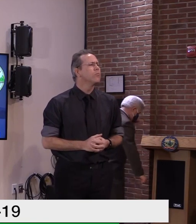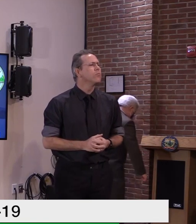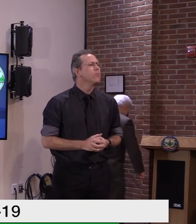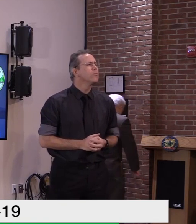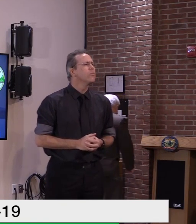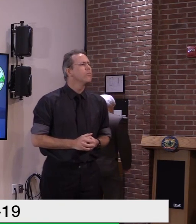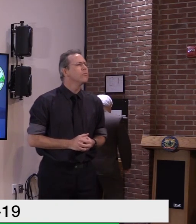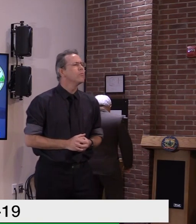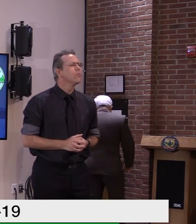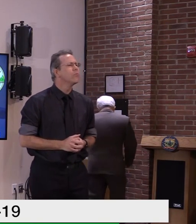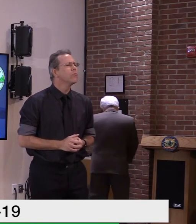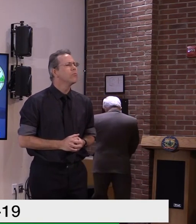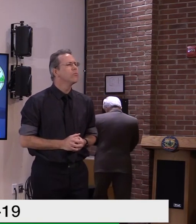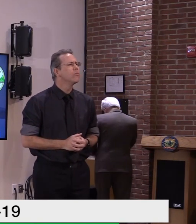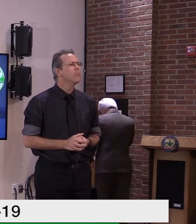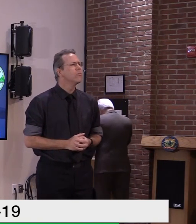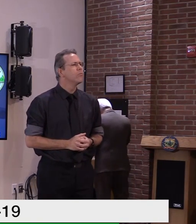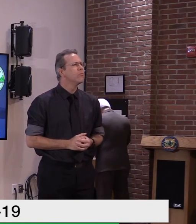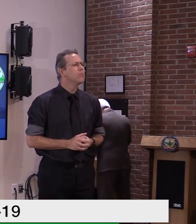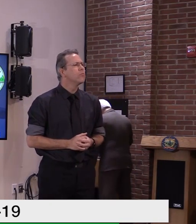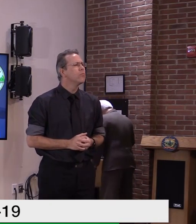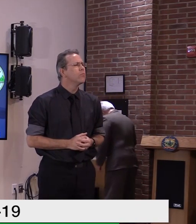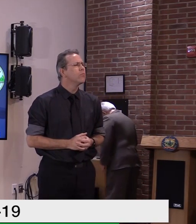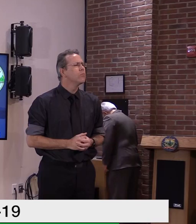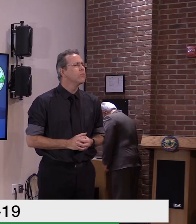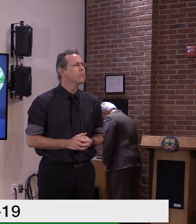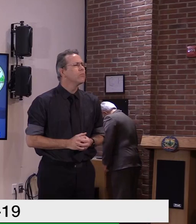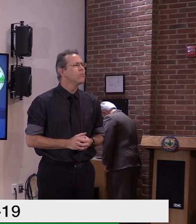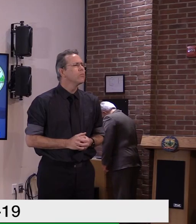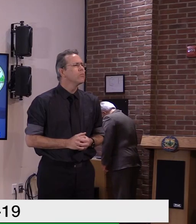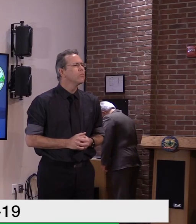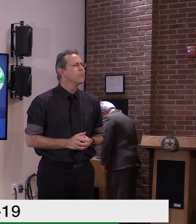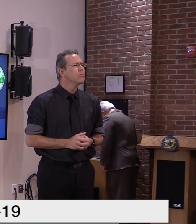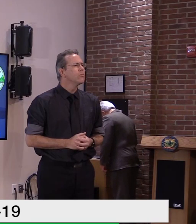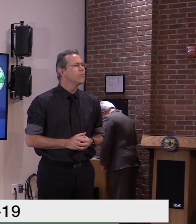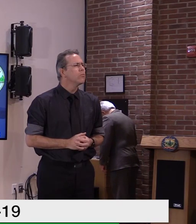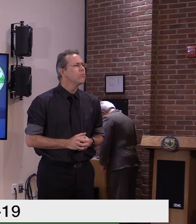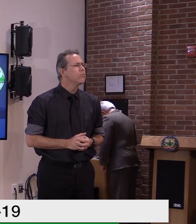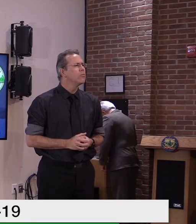cases involving the police chief. Is that something you plan to do? Well,